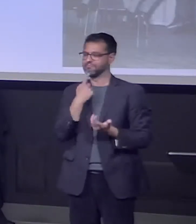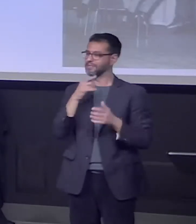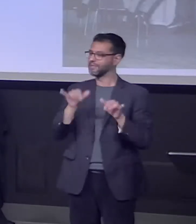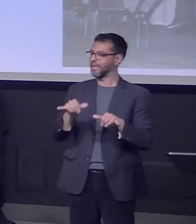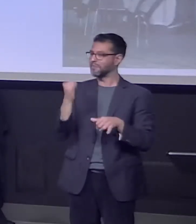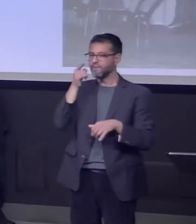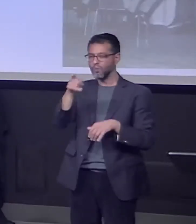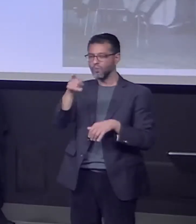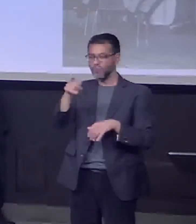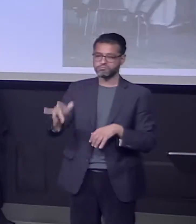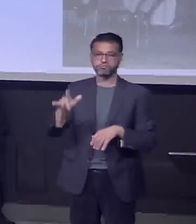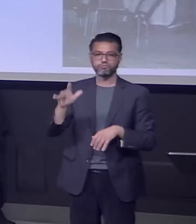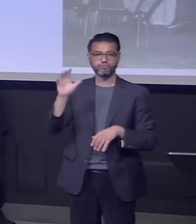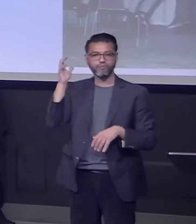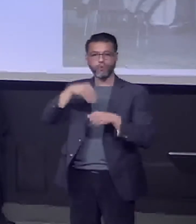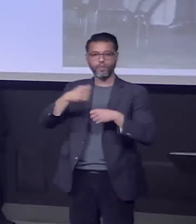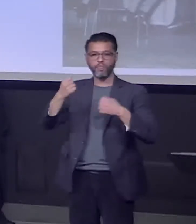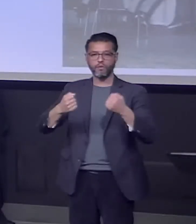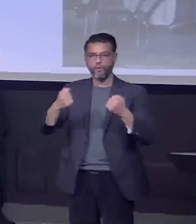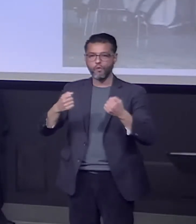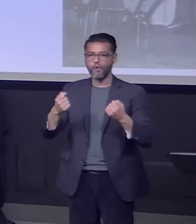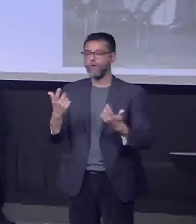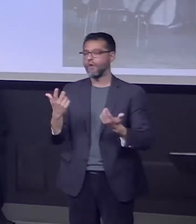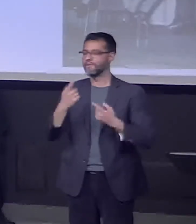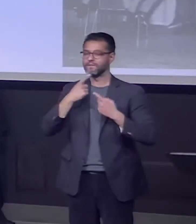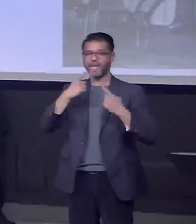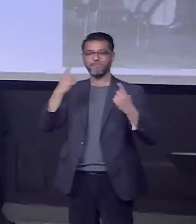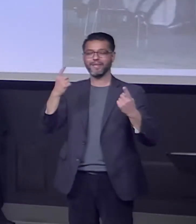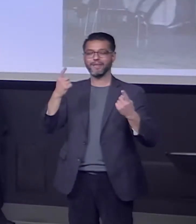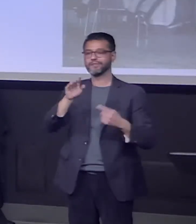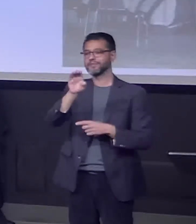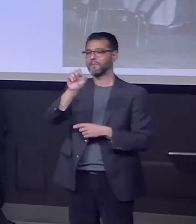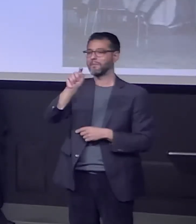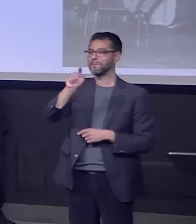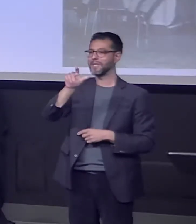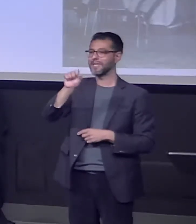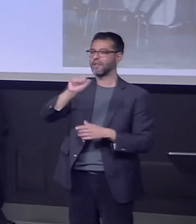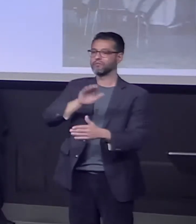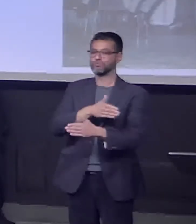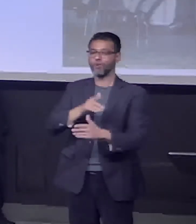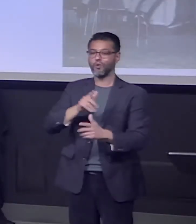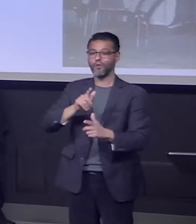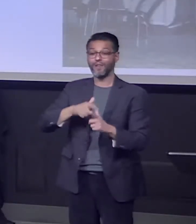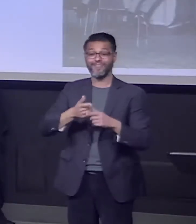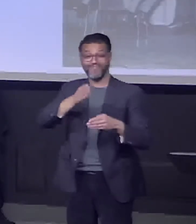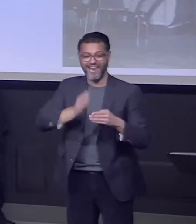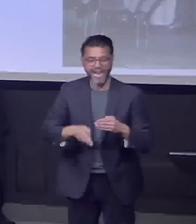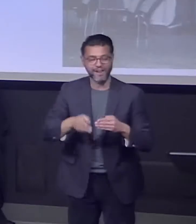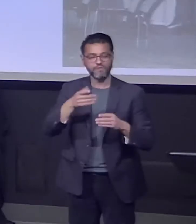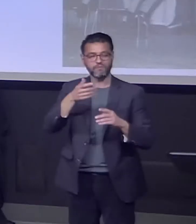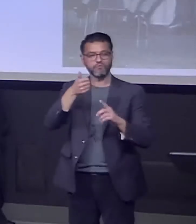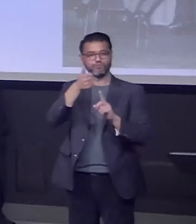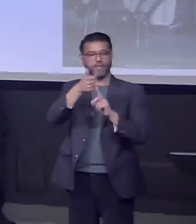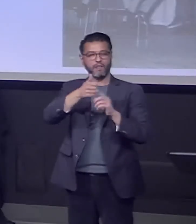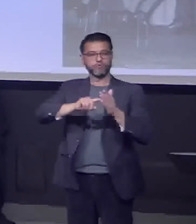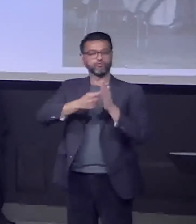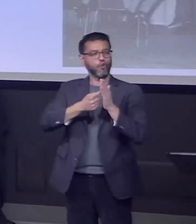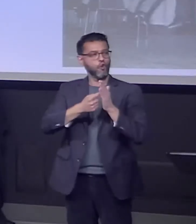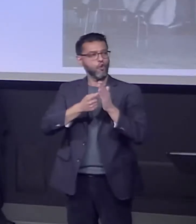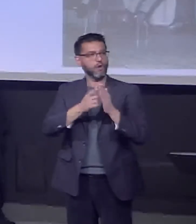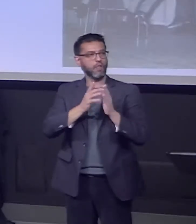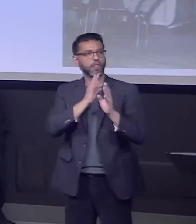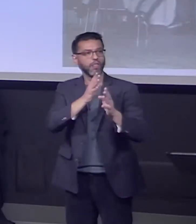car radio and if you play, oh, there's this famous Beatles song, and then at the end of the song you start singing the next one. So where is that stored